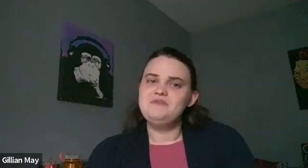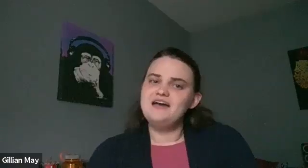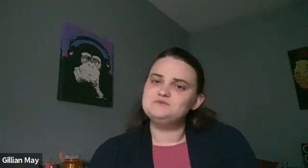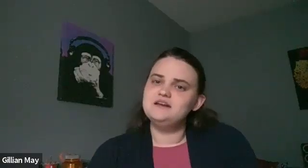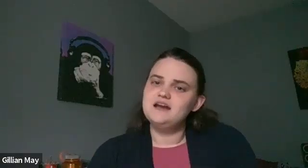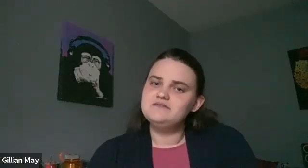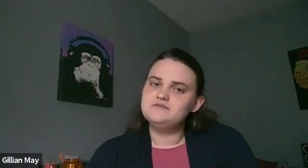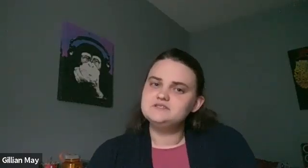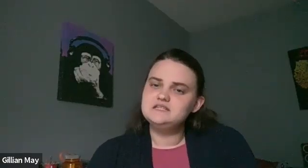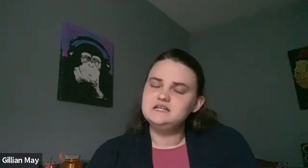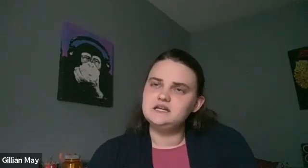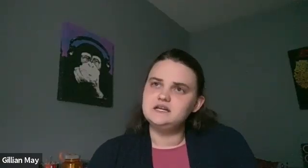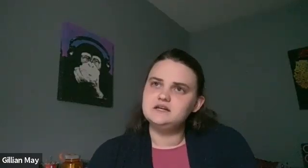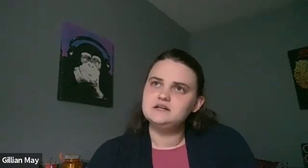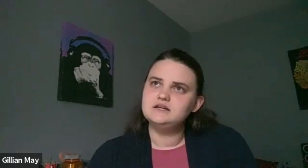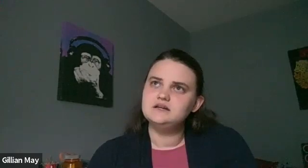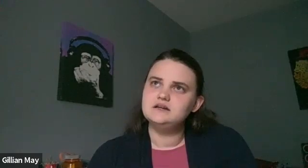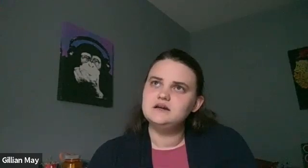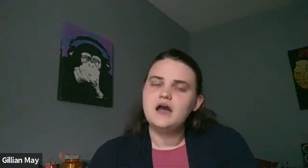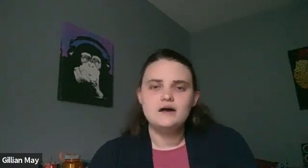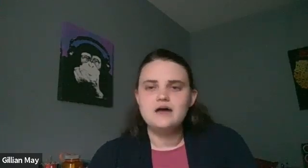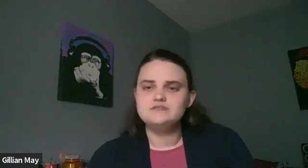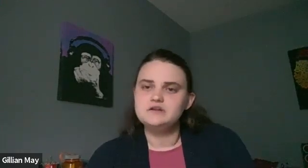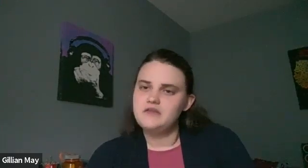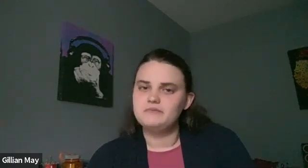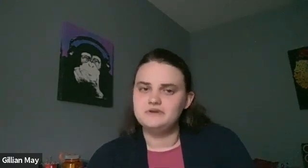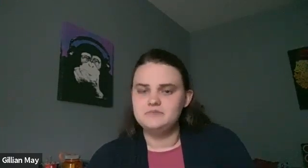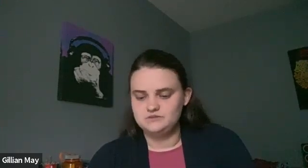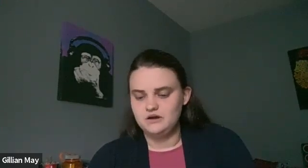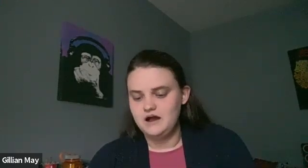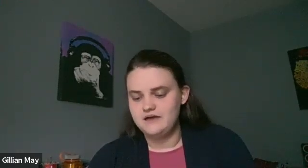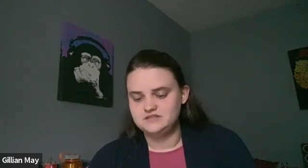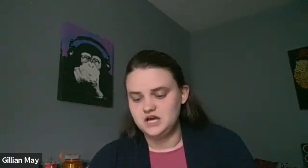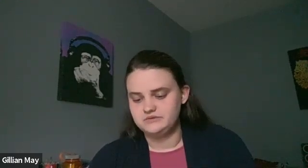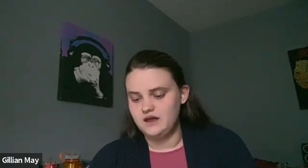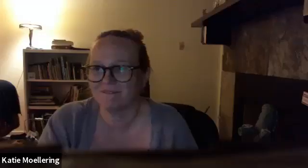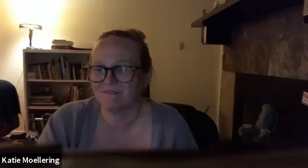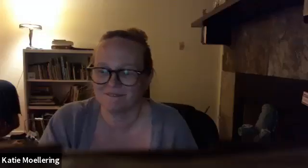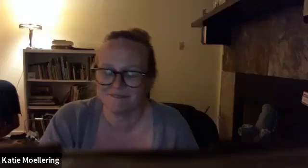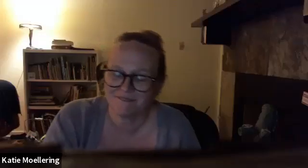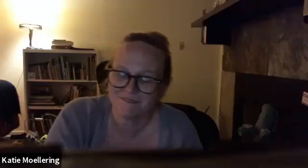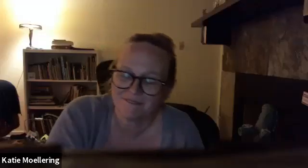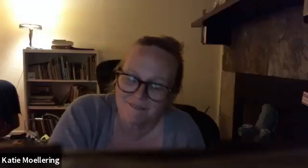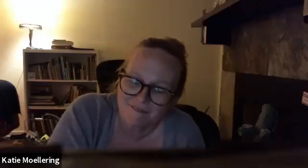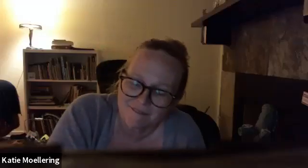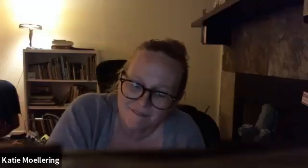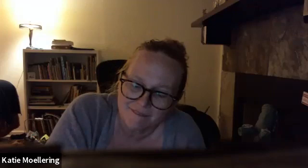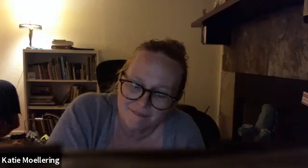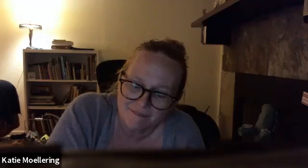That's one I've never seen. Oh. I'll have to look that one up or I'll have to check with that one as well. Let me add, where are we? There we go. 4th